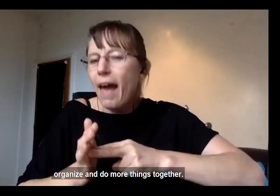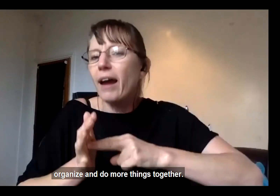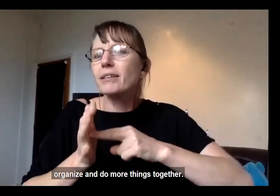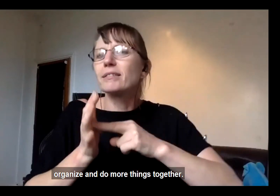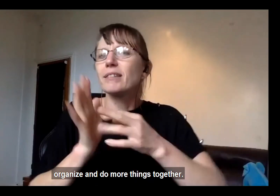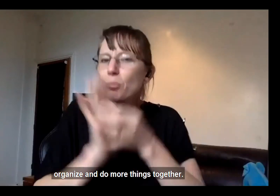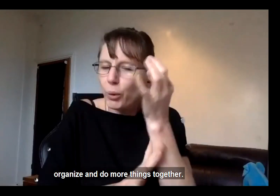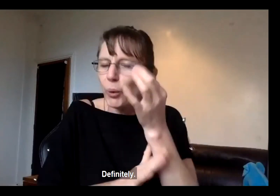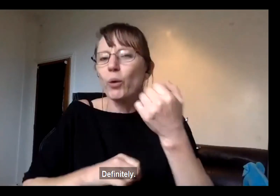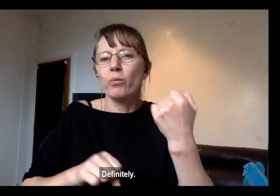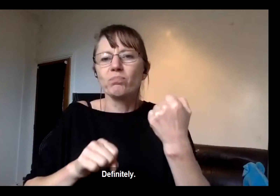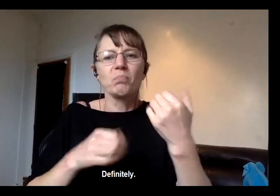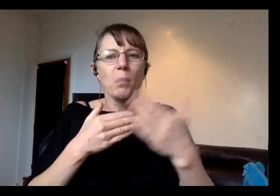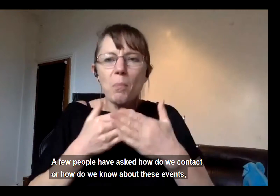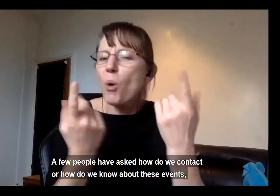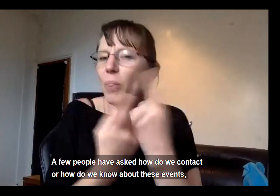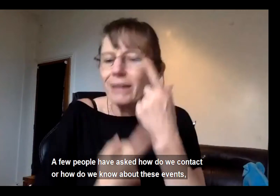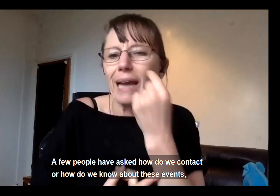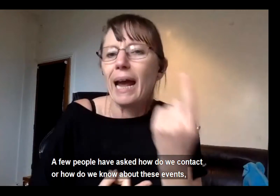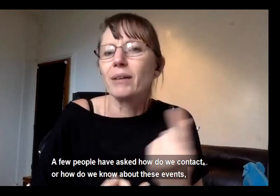more things together, definitely.